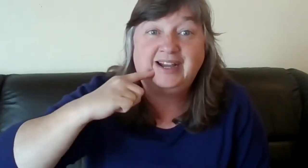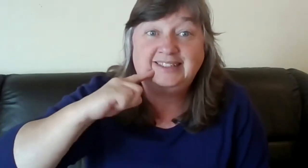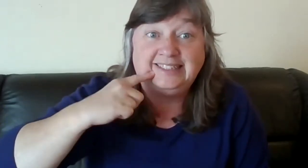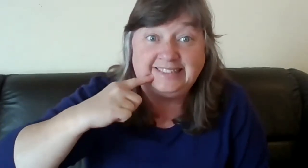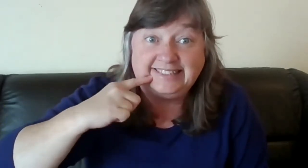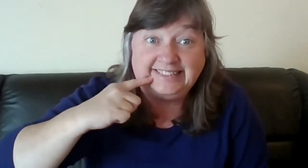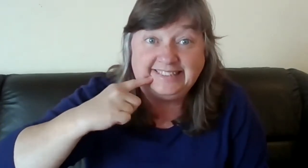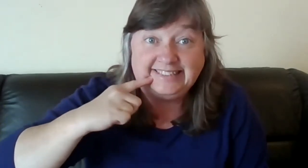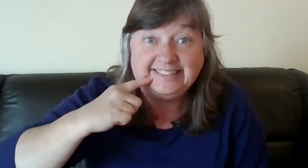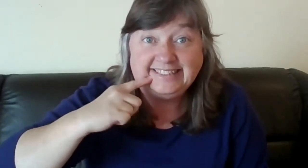smile.